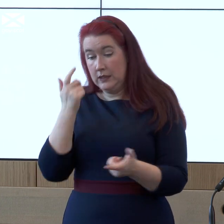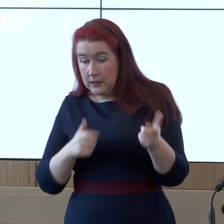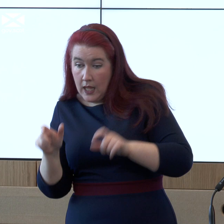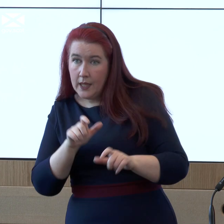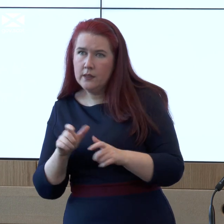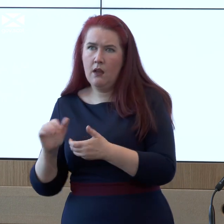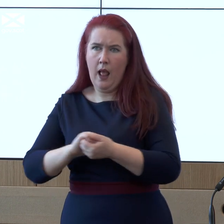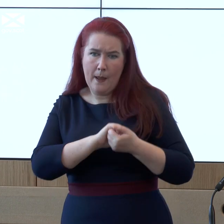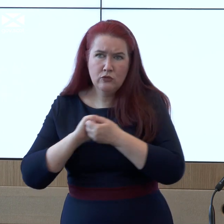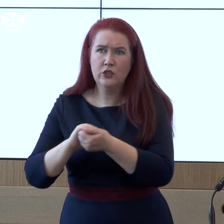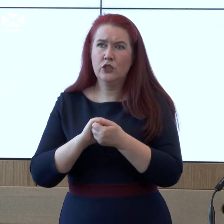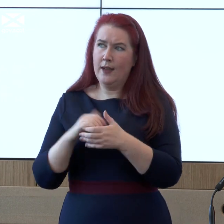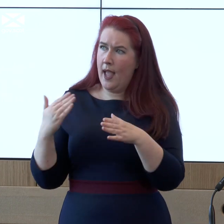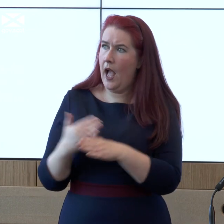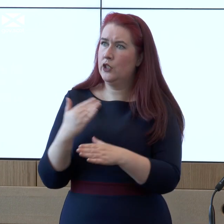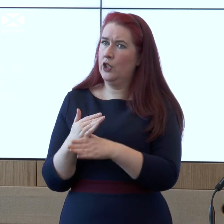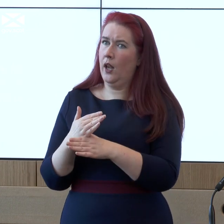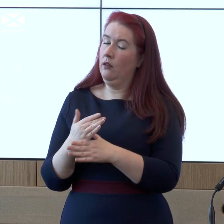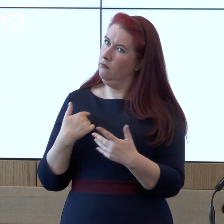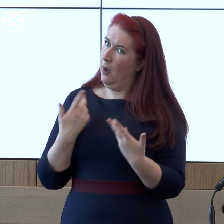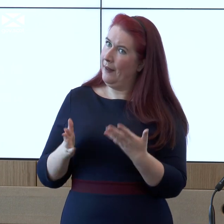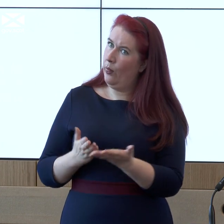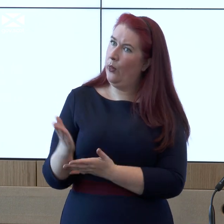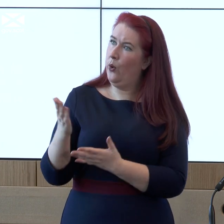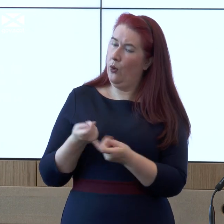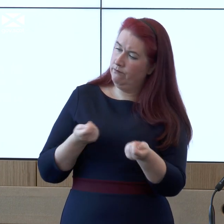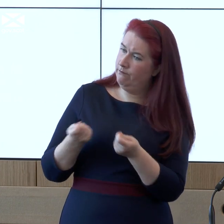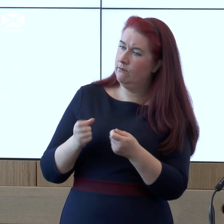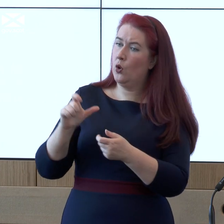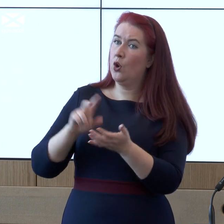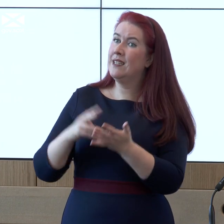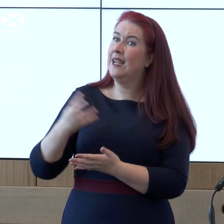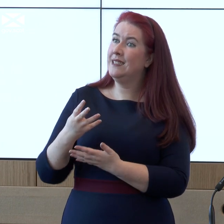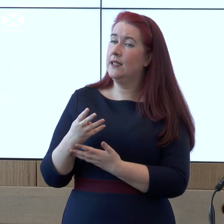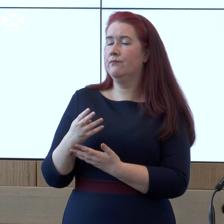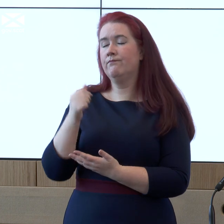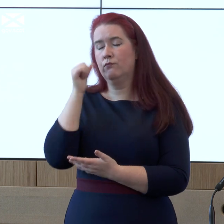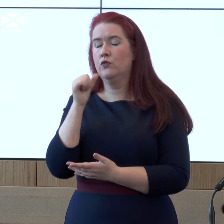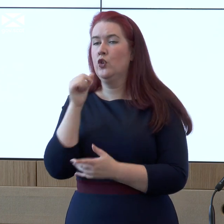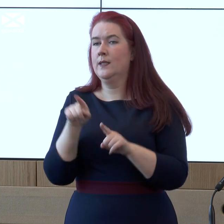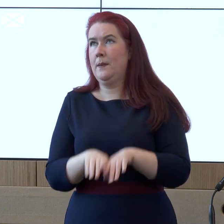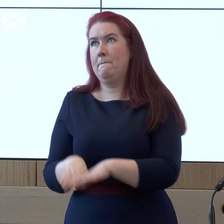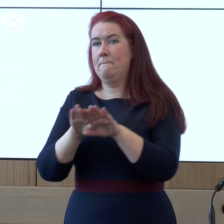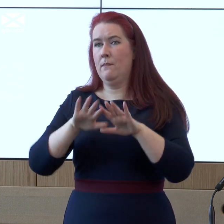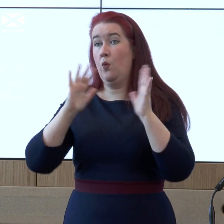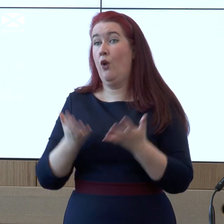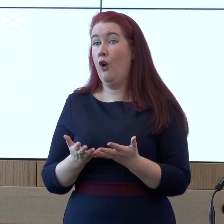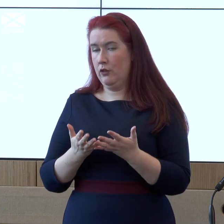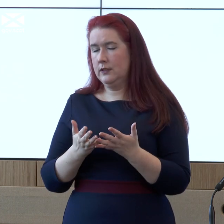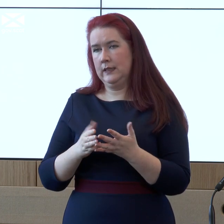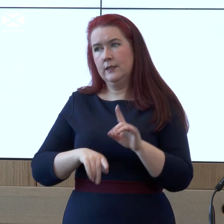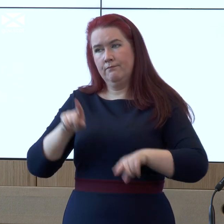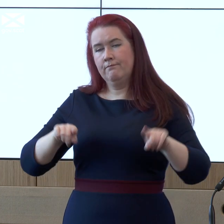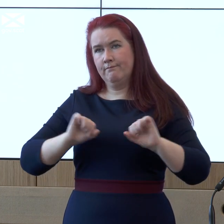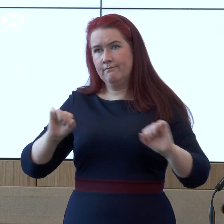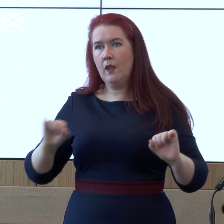our societies have helped us manage COVID, although not as evenly across the globe as should be the case. Getting people